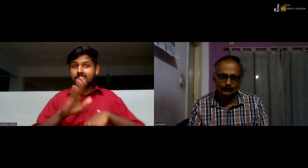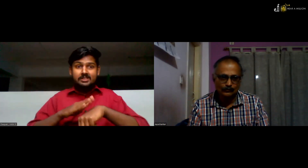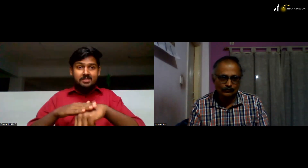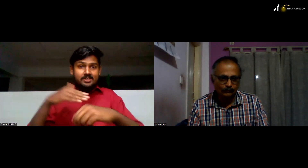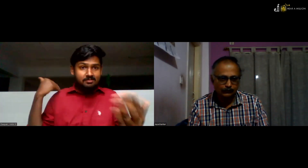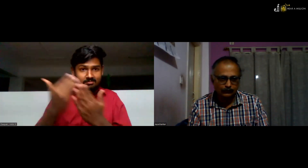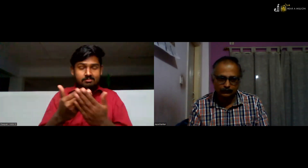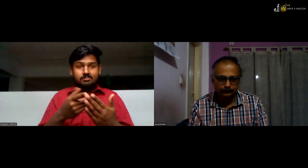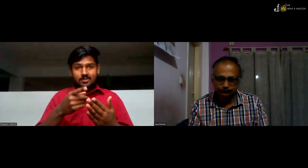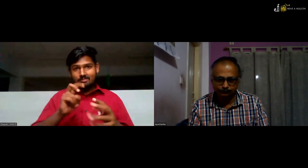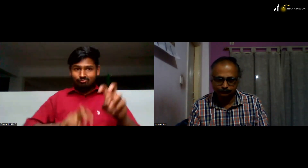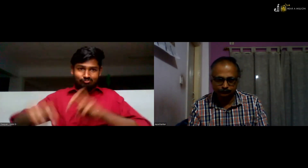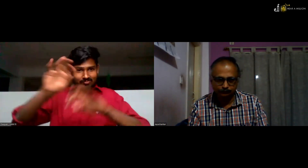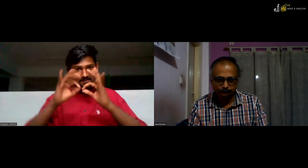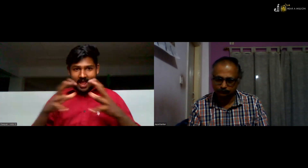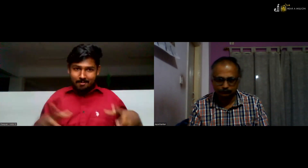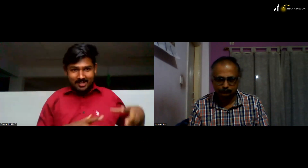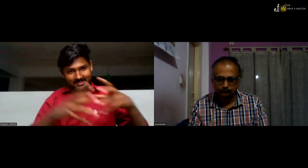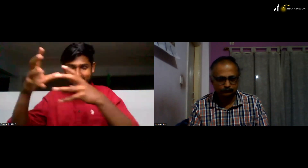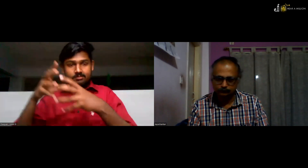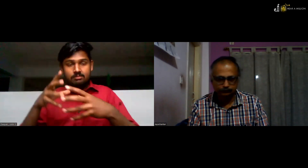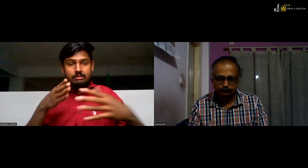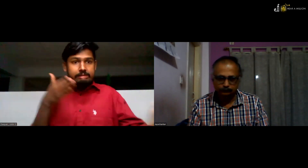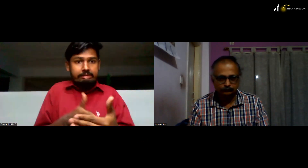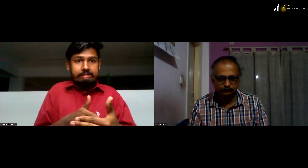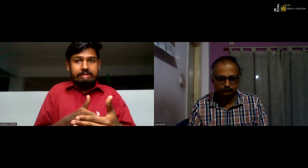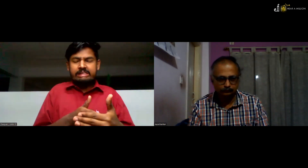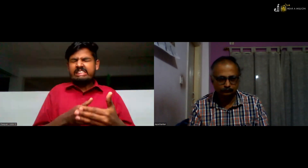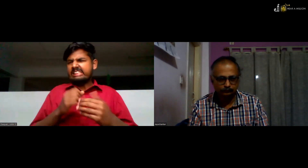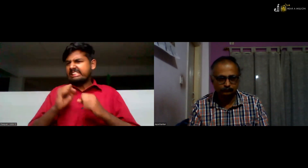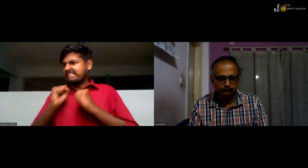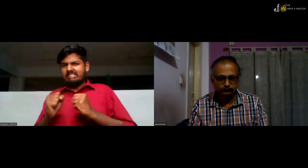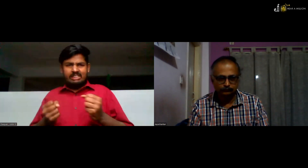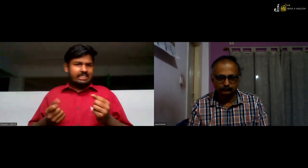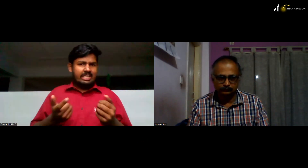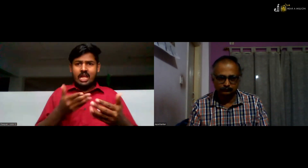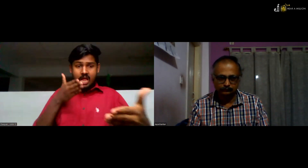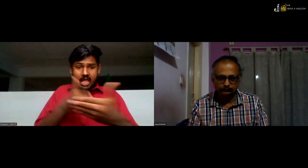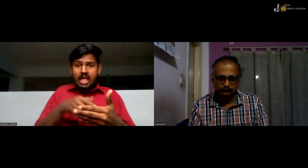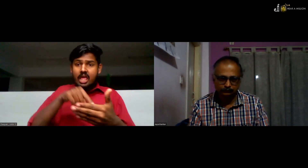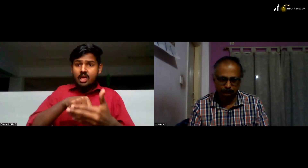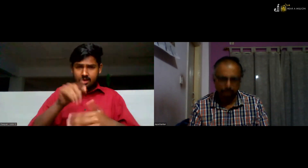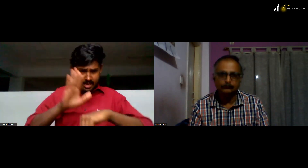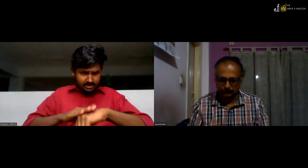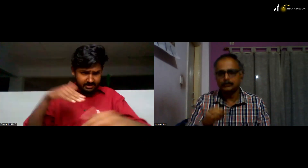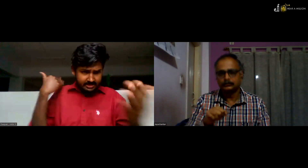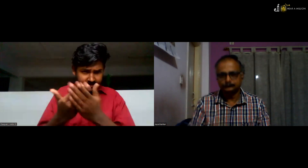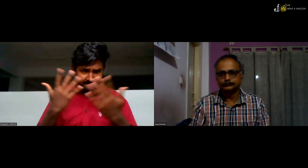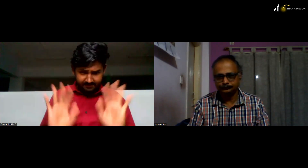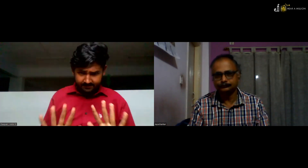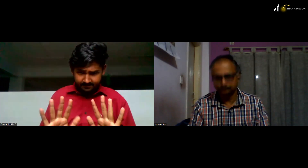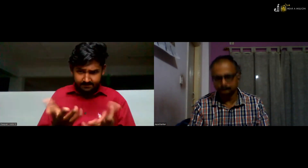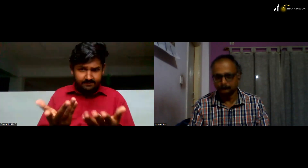Okay, so from this much long period you have been into experience with the traveling purpose.